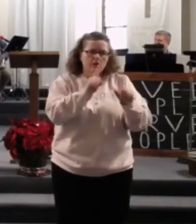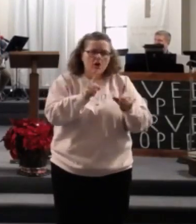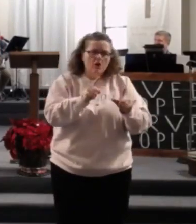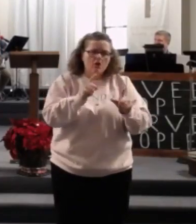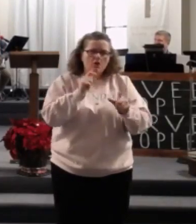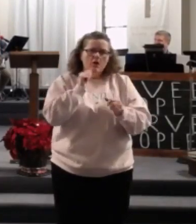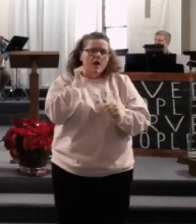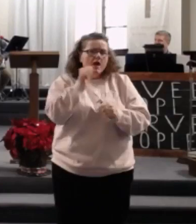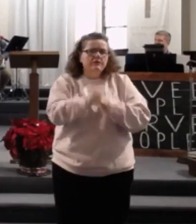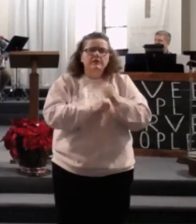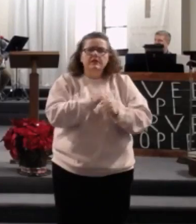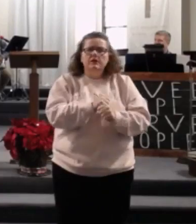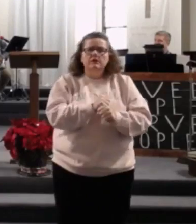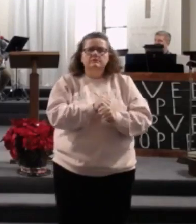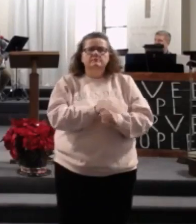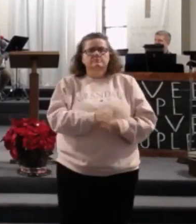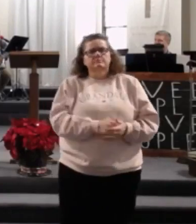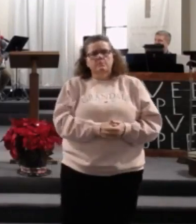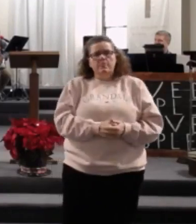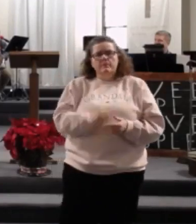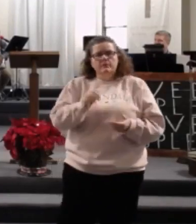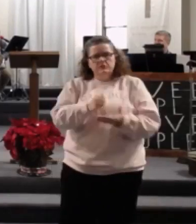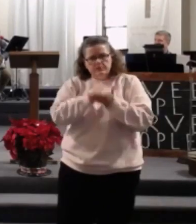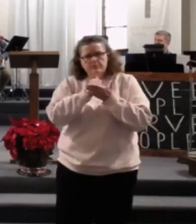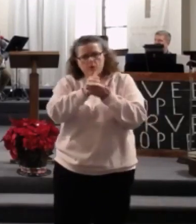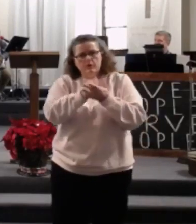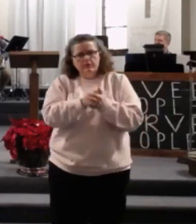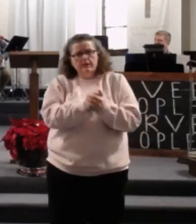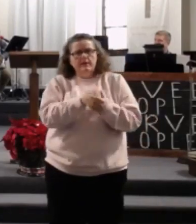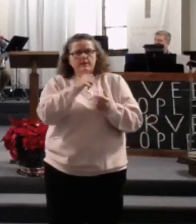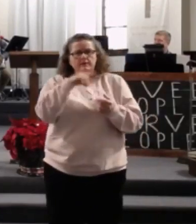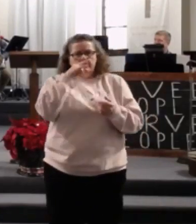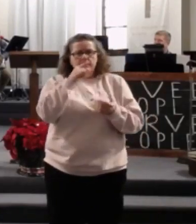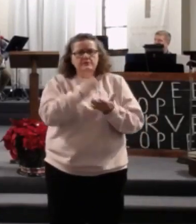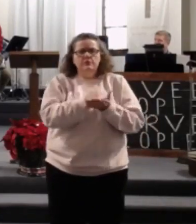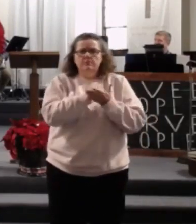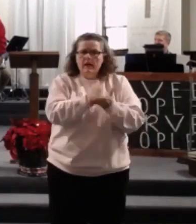not supporting them. They're like our missionaries when we go away. They're paying their way.